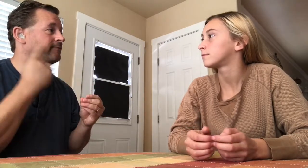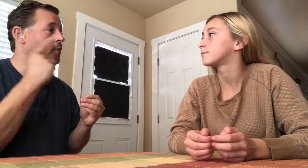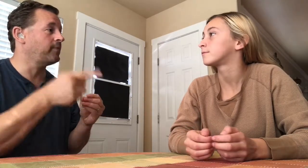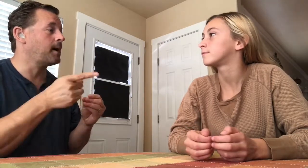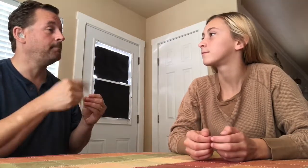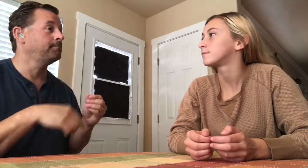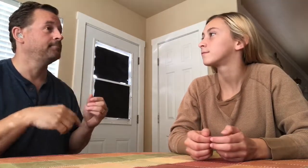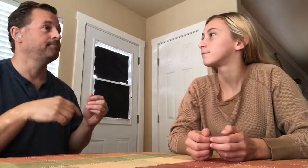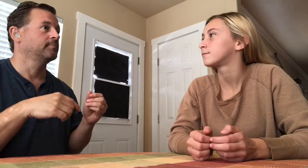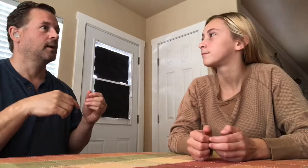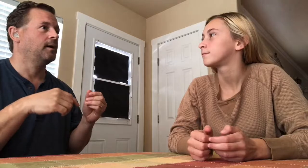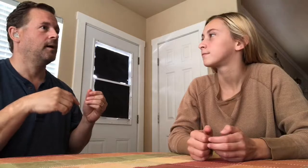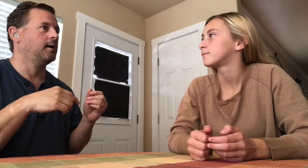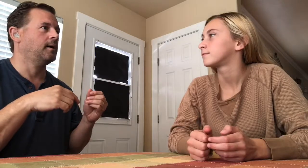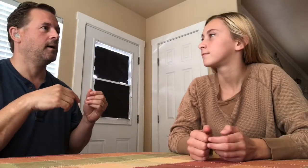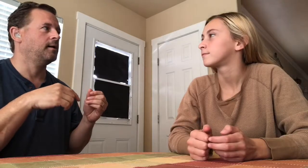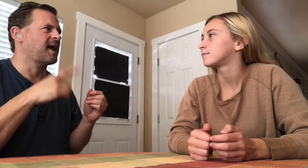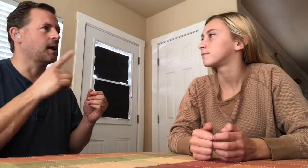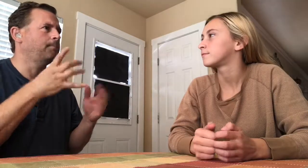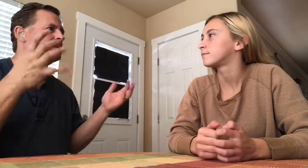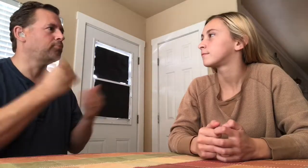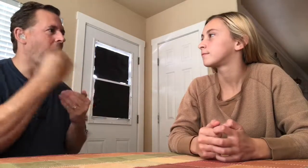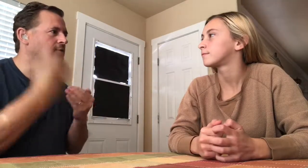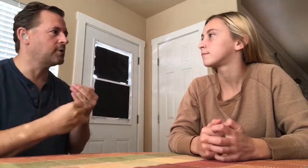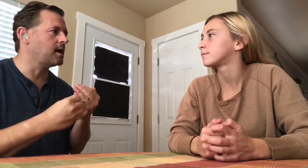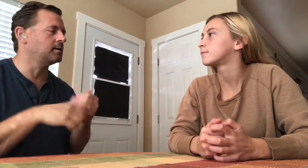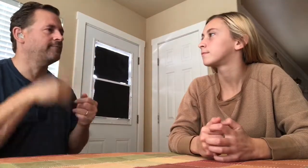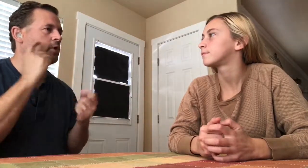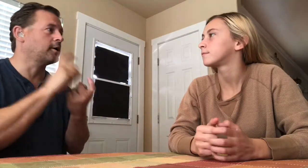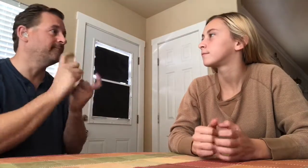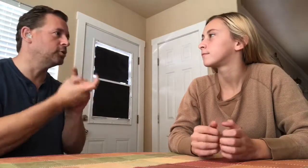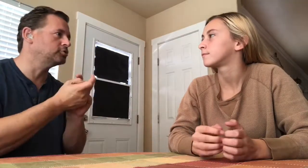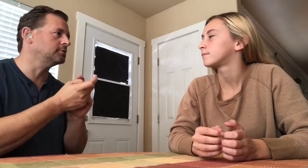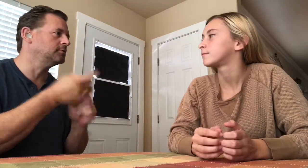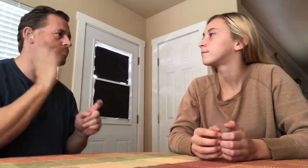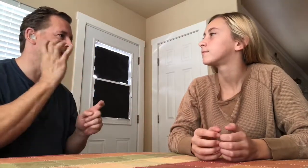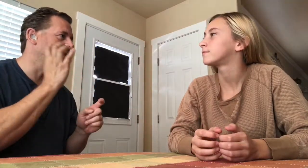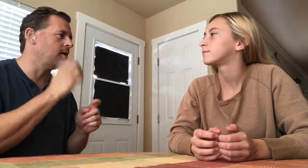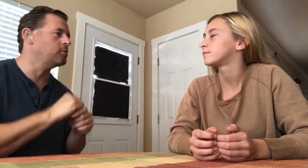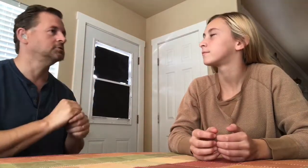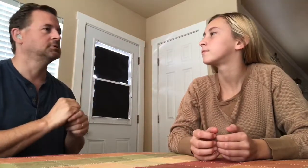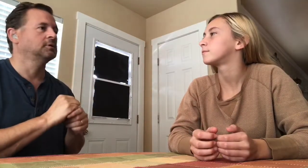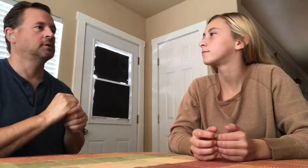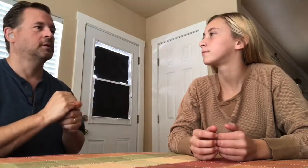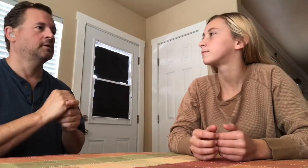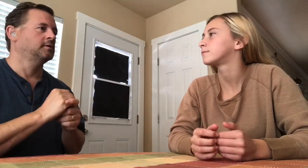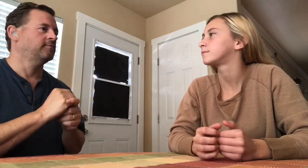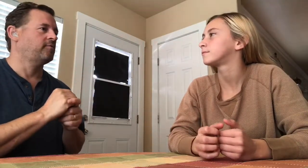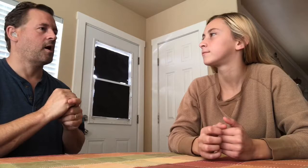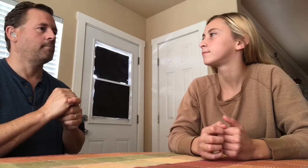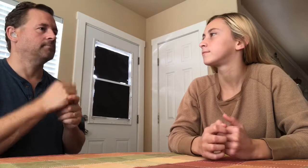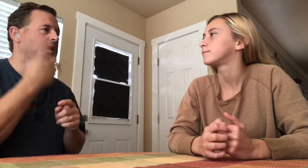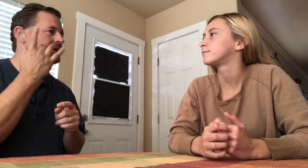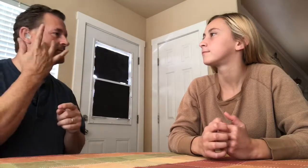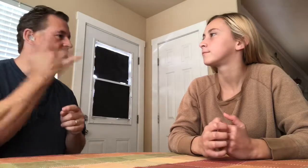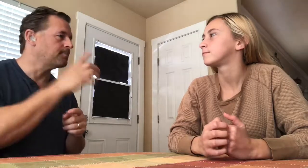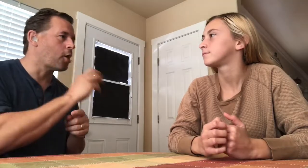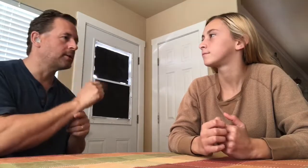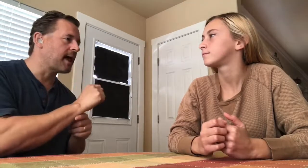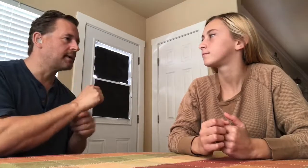for them, like a big project for a conversion radio from like SmartNet